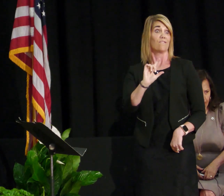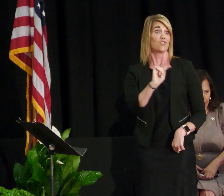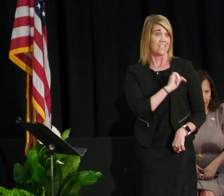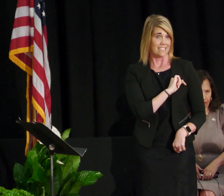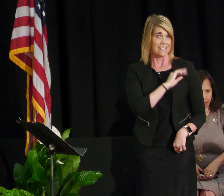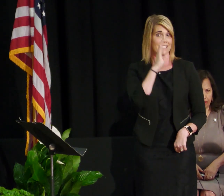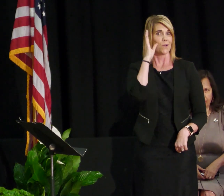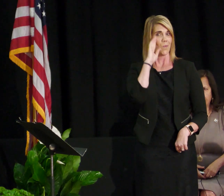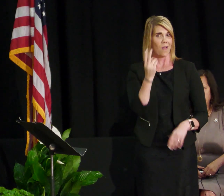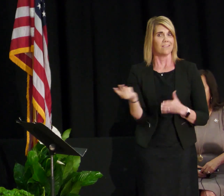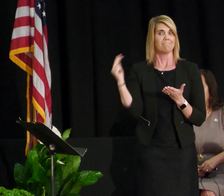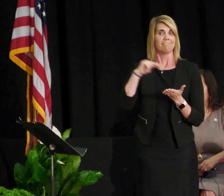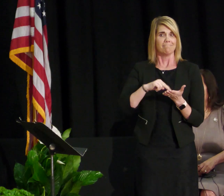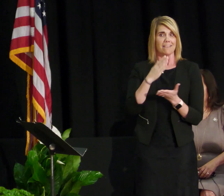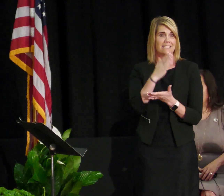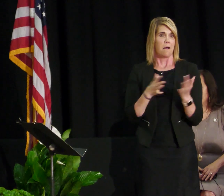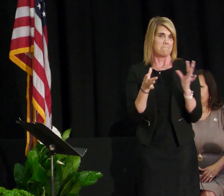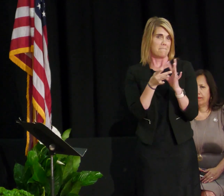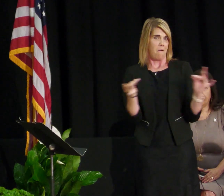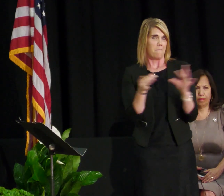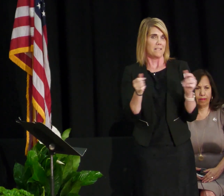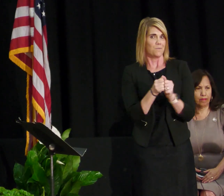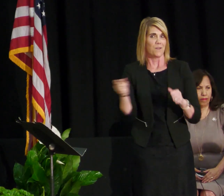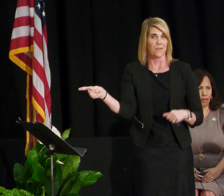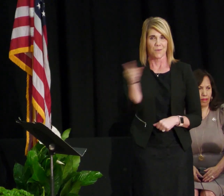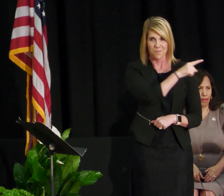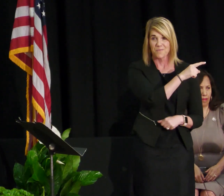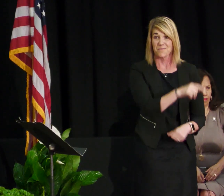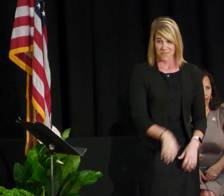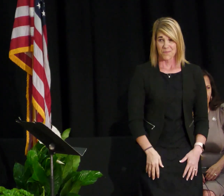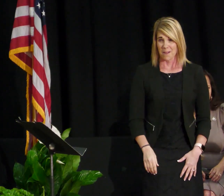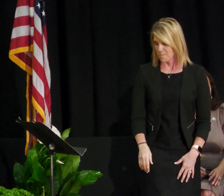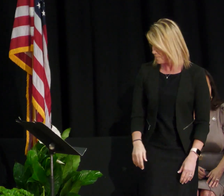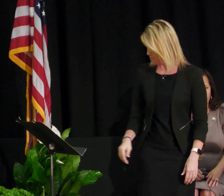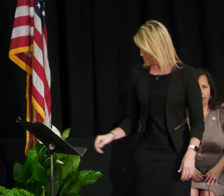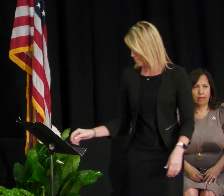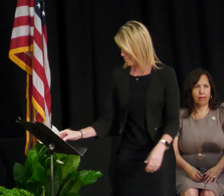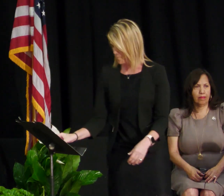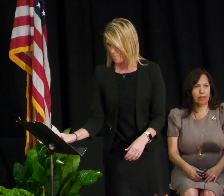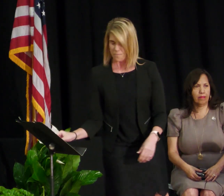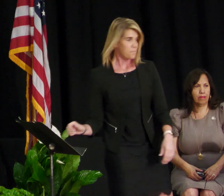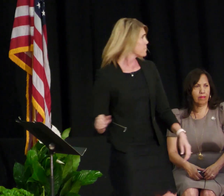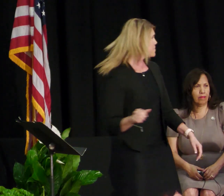one of our Board of Trustees members, and if you can please say a few comments.